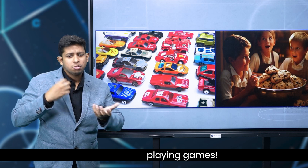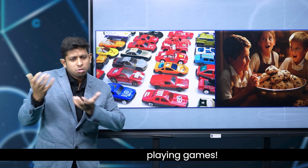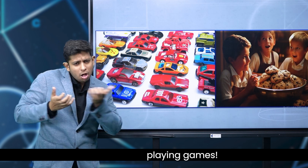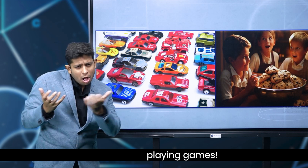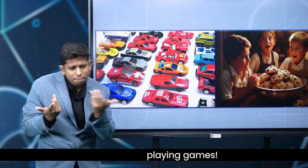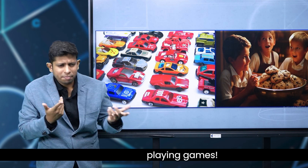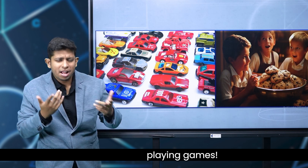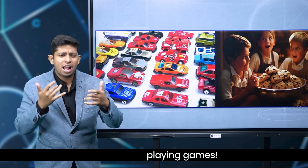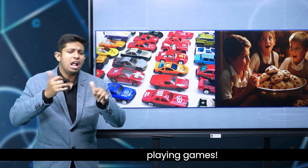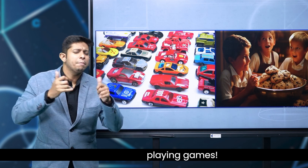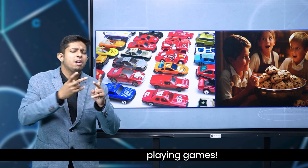games.